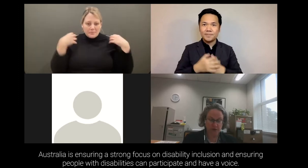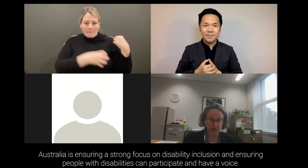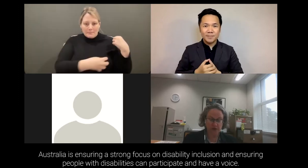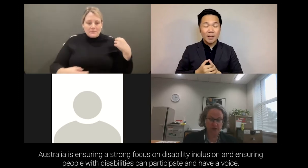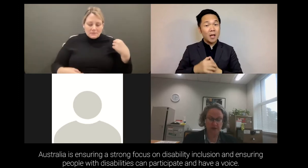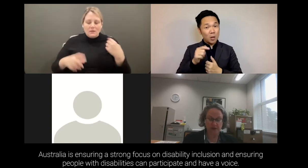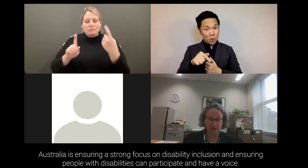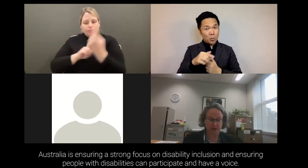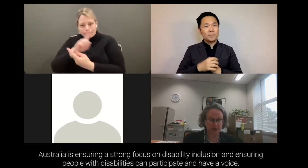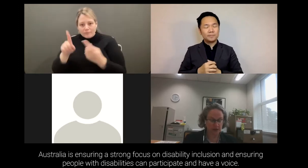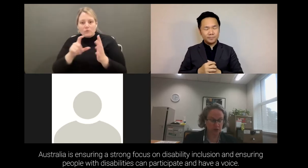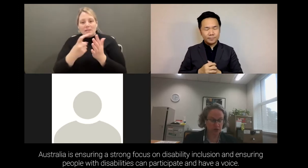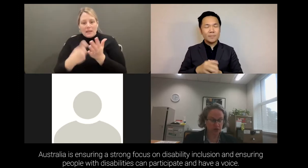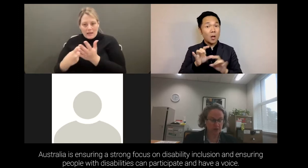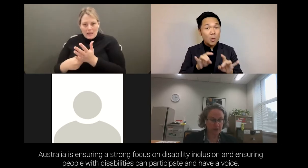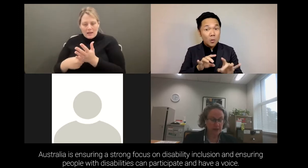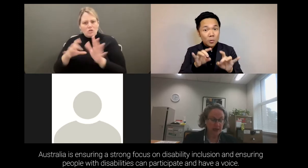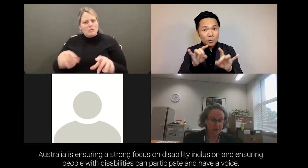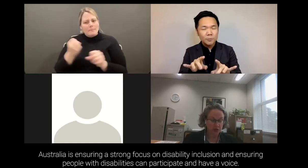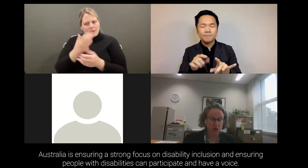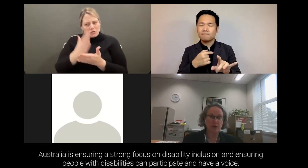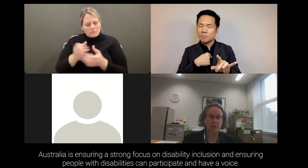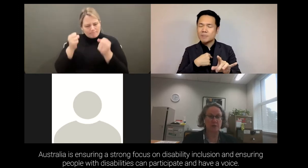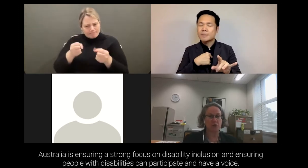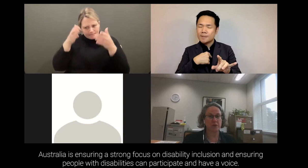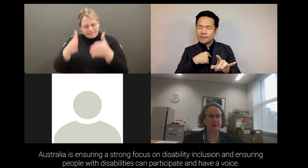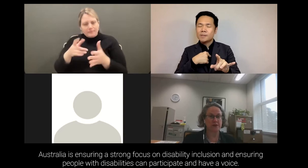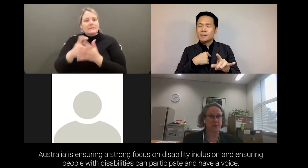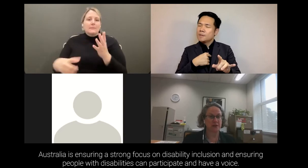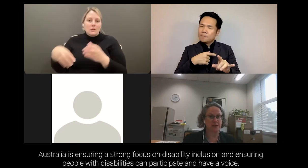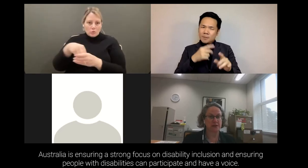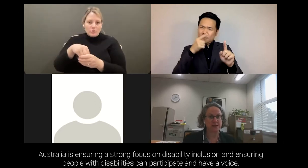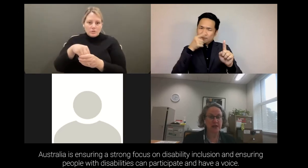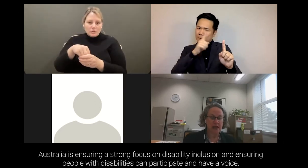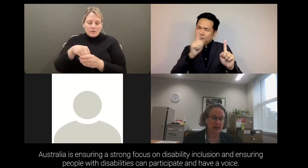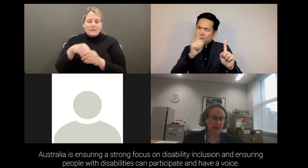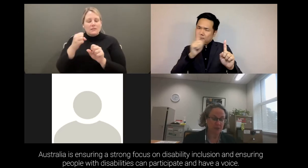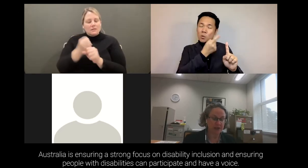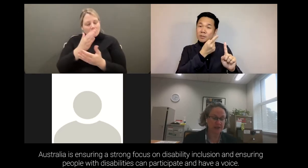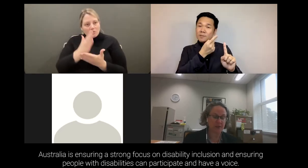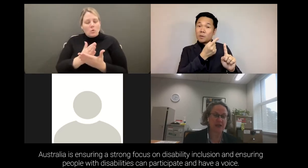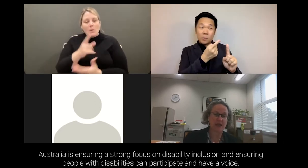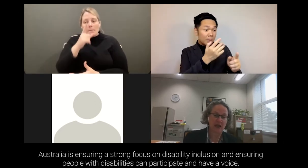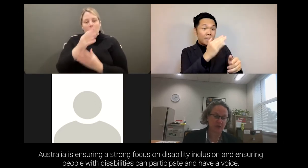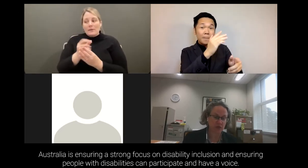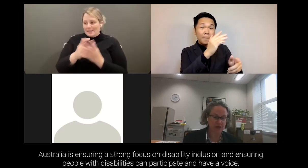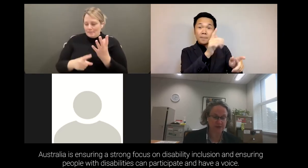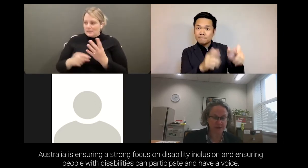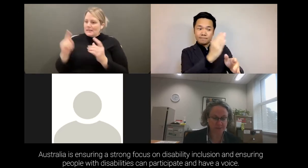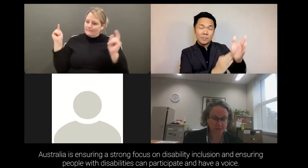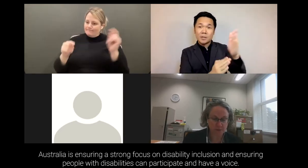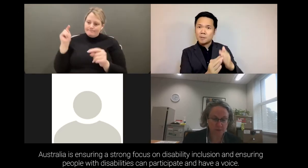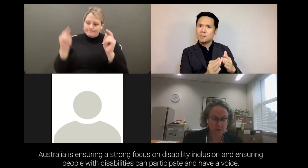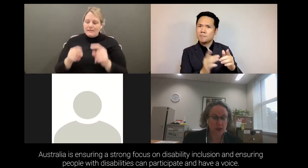strong focus on disability inclusion and ensuring people with disabilities can participate and have a